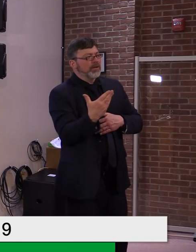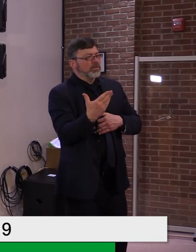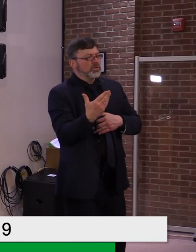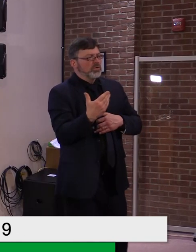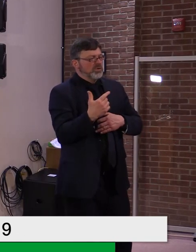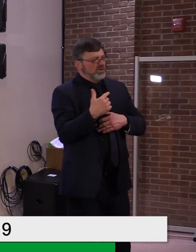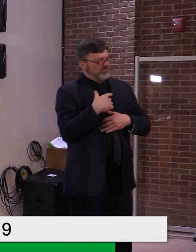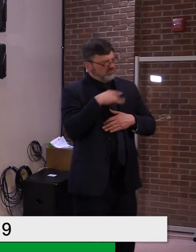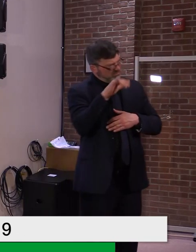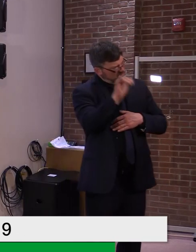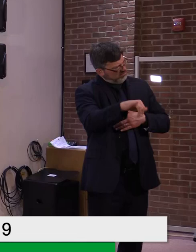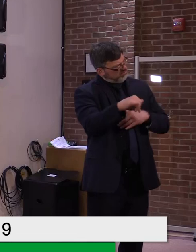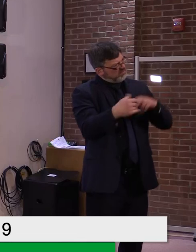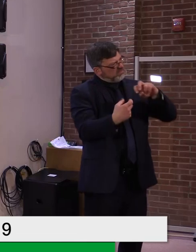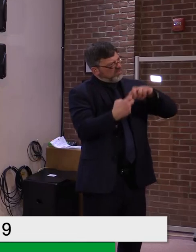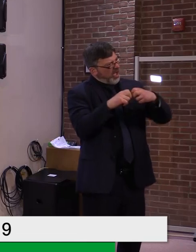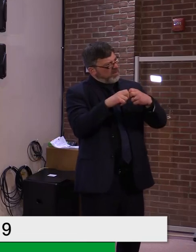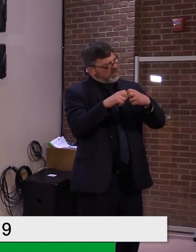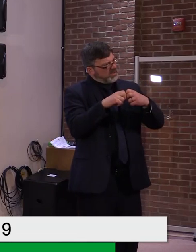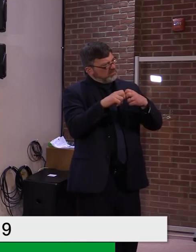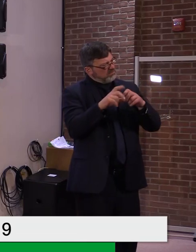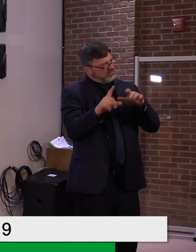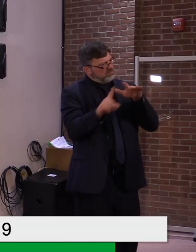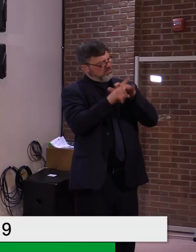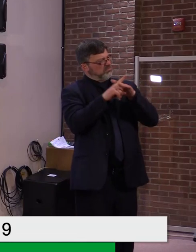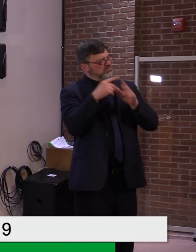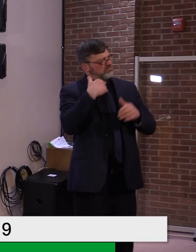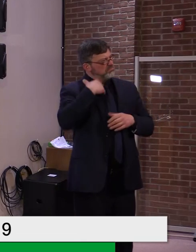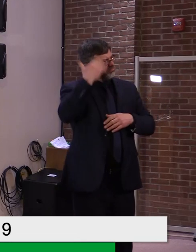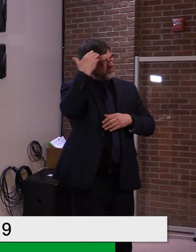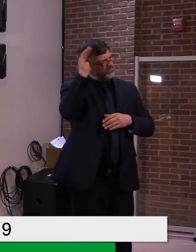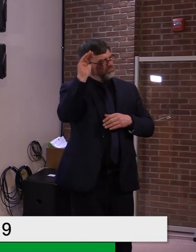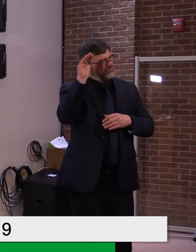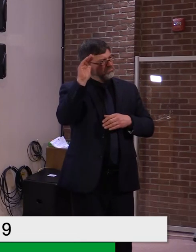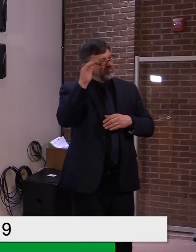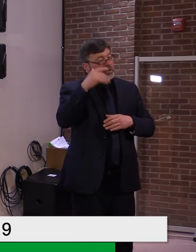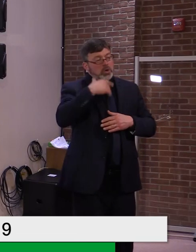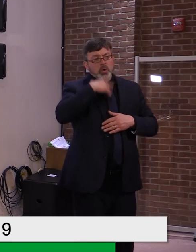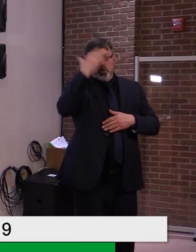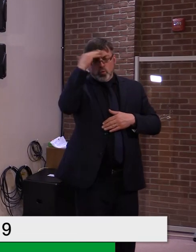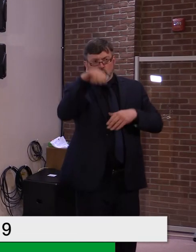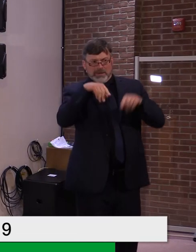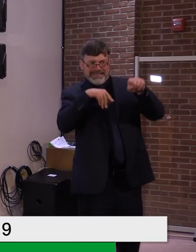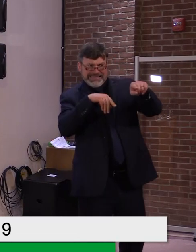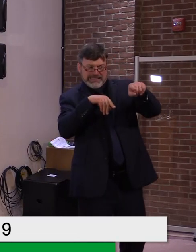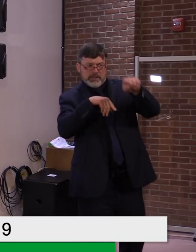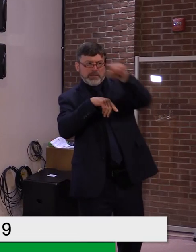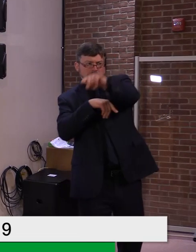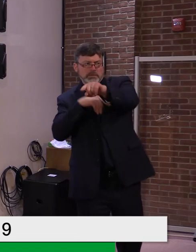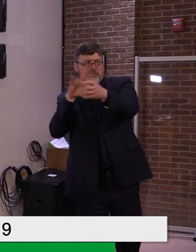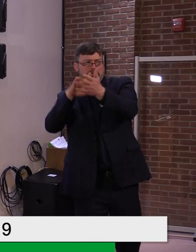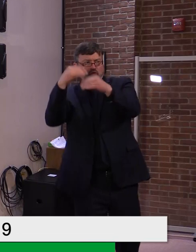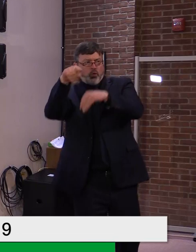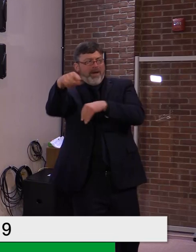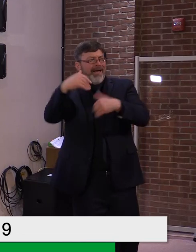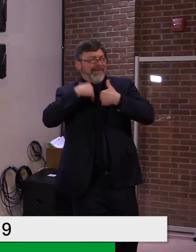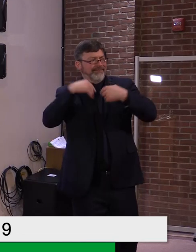federal pharmacy sites. But let me take that back and make sure that when we open up on Thursday, that doesn't happen.